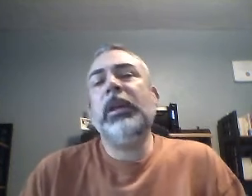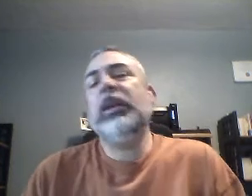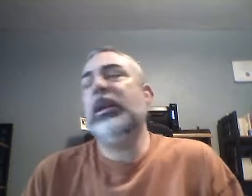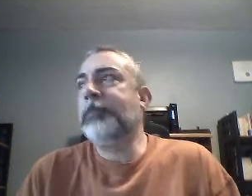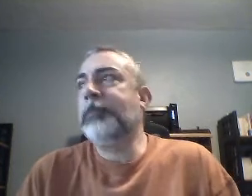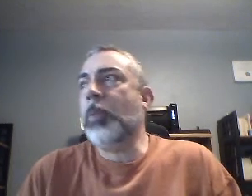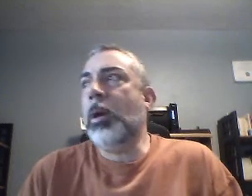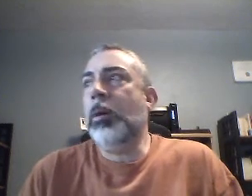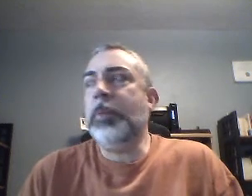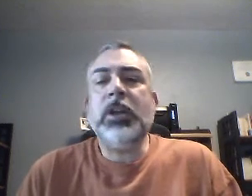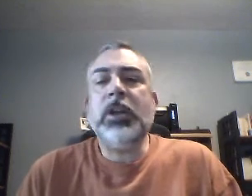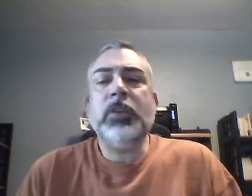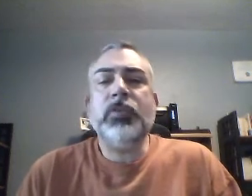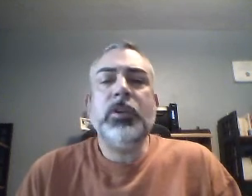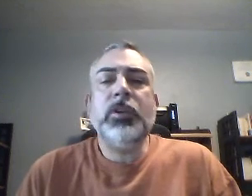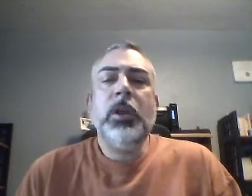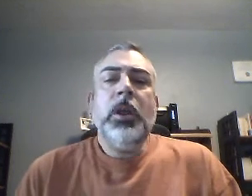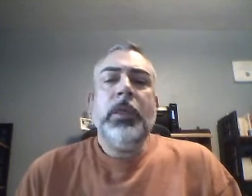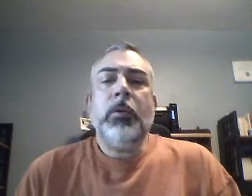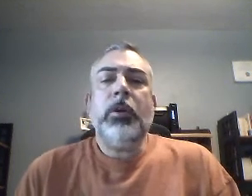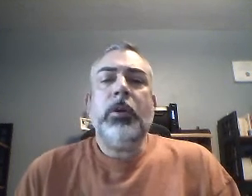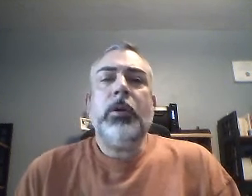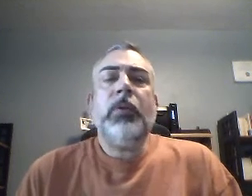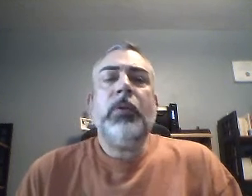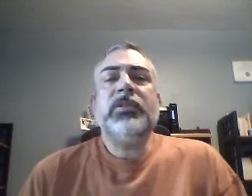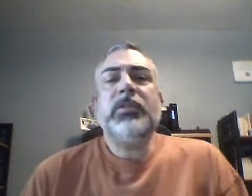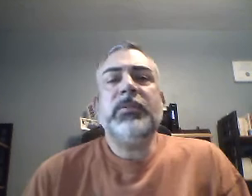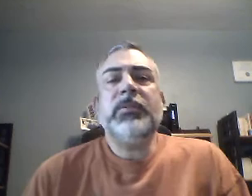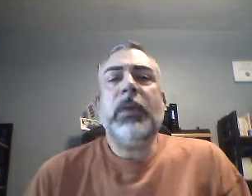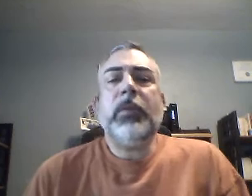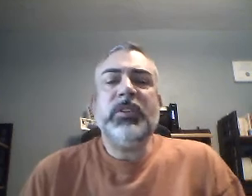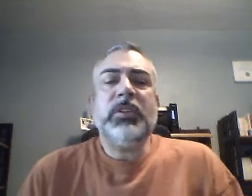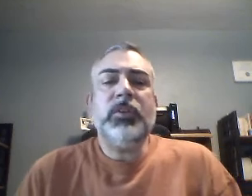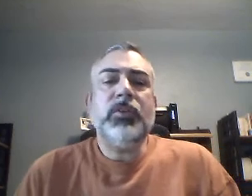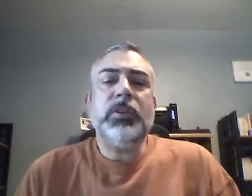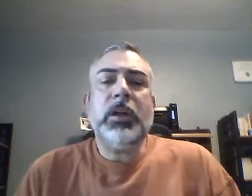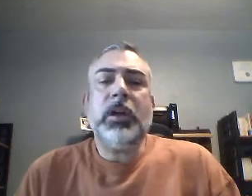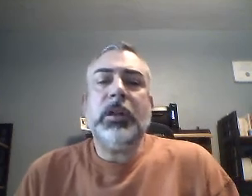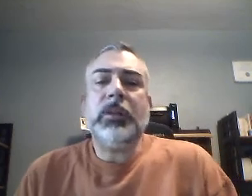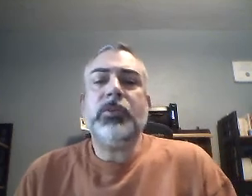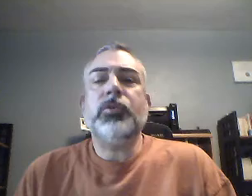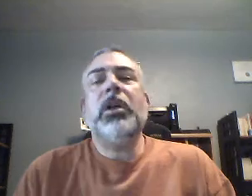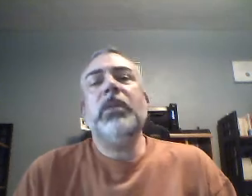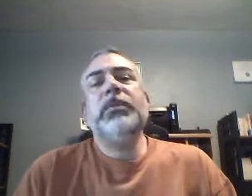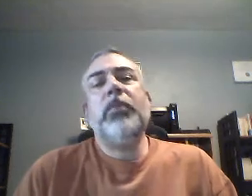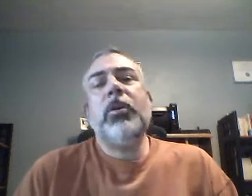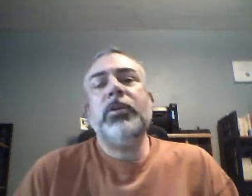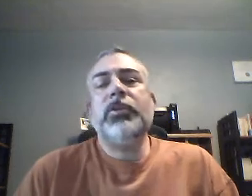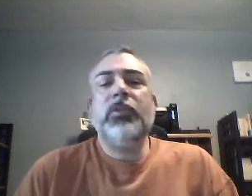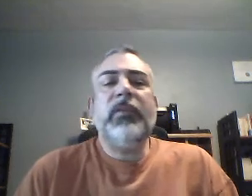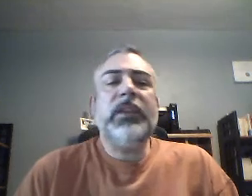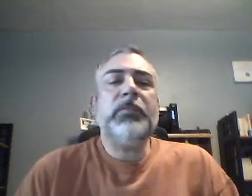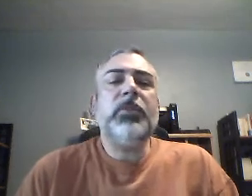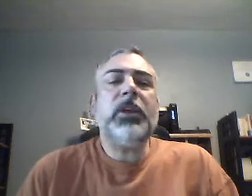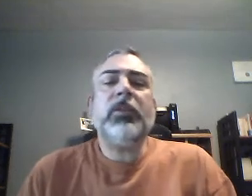the 1900s, there were creations of some parallel institutions like social clubs, bars, social events, particularly in